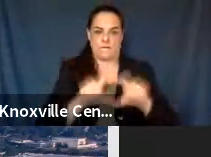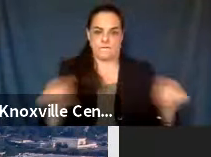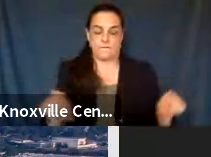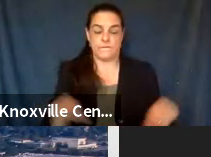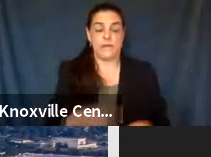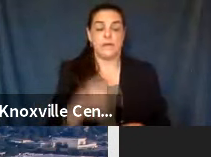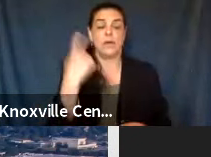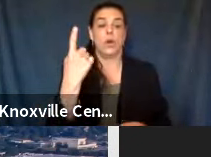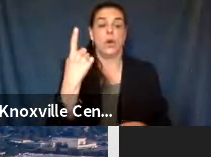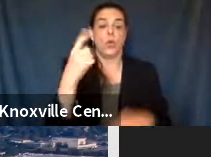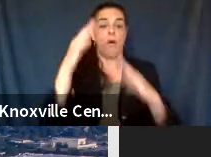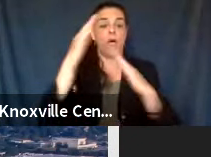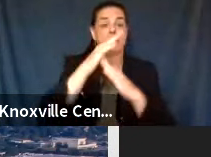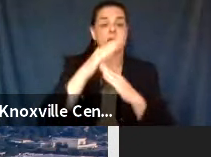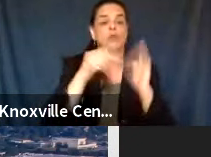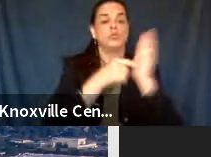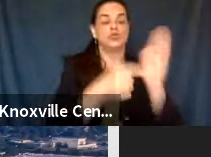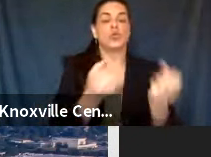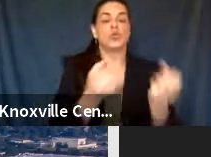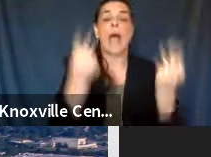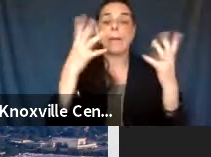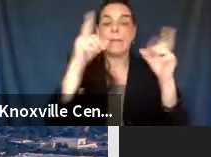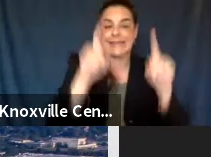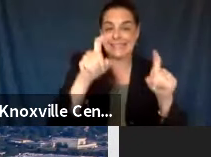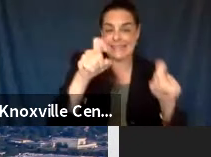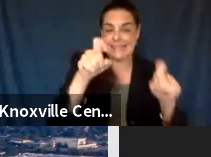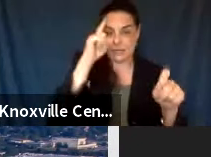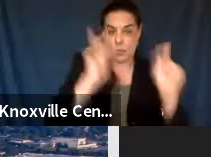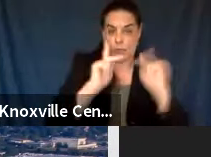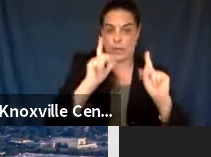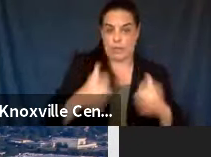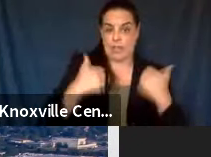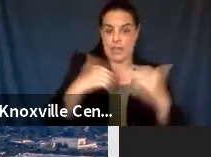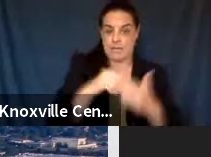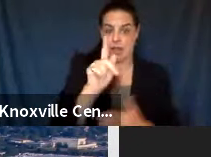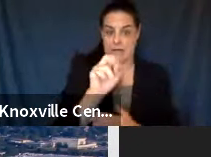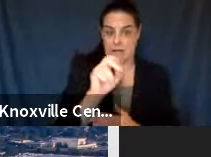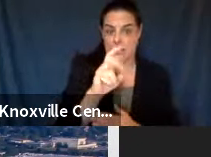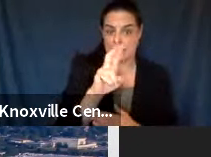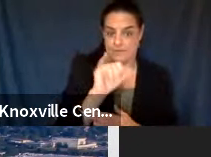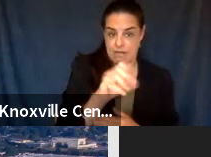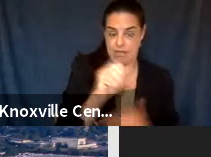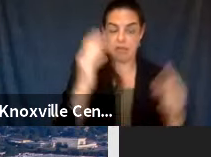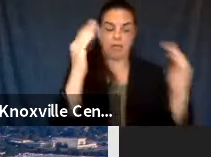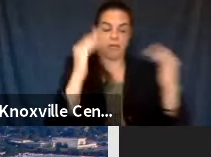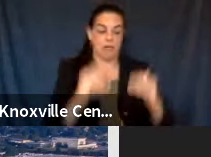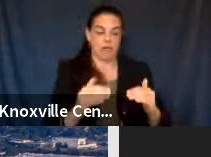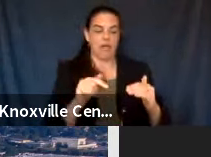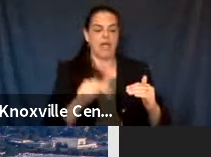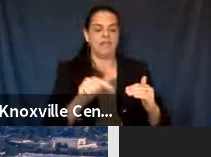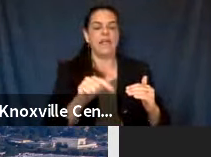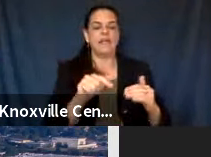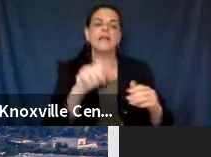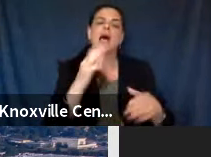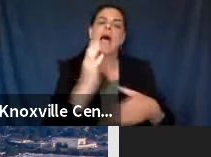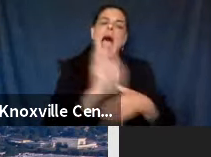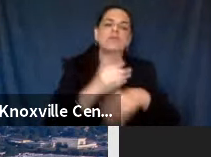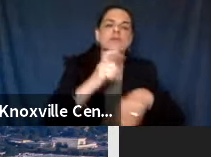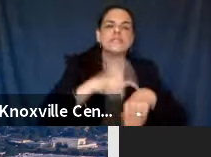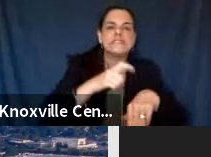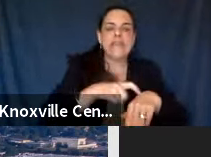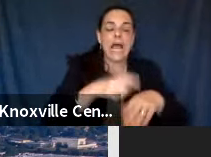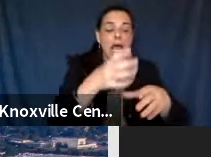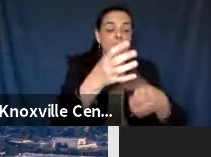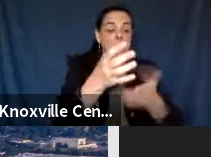that shows the tests conducted for Knox County residents and another for average time between specimen collection and lab report